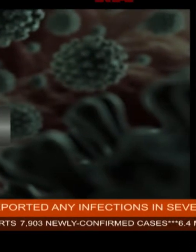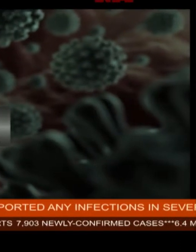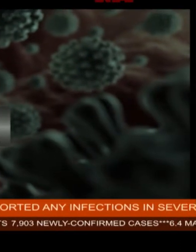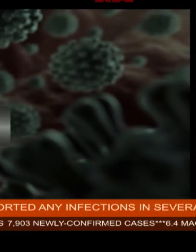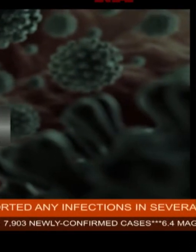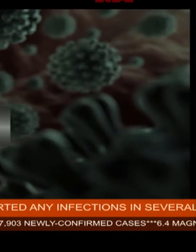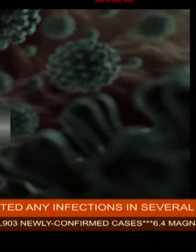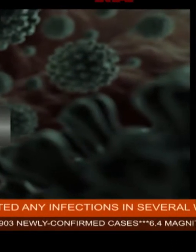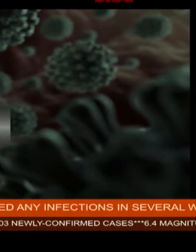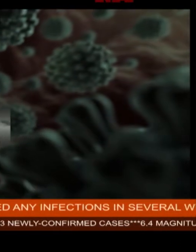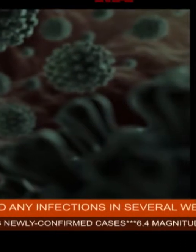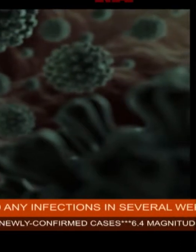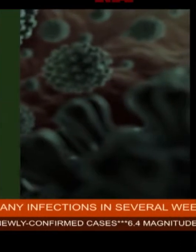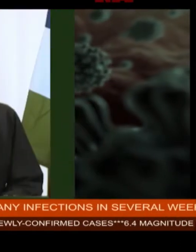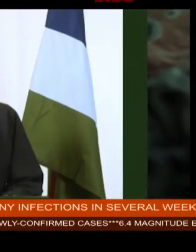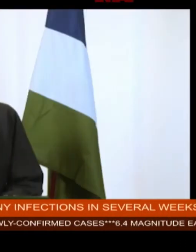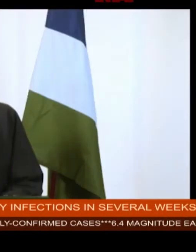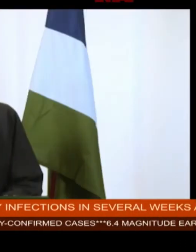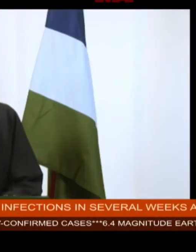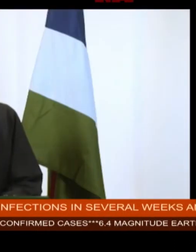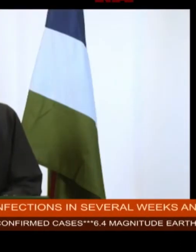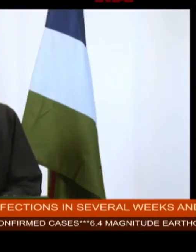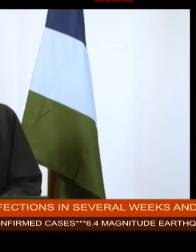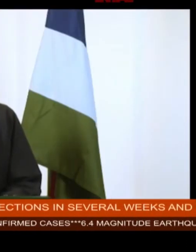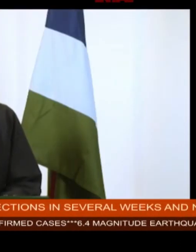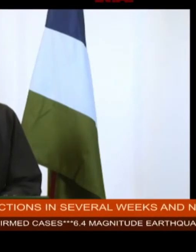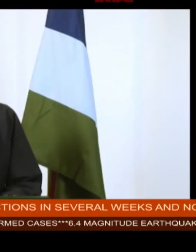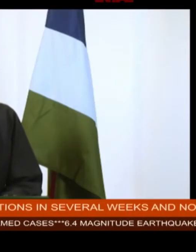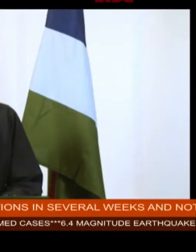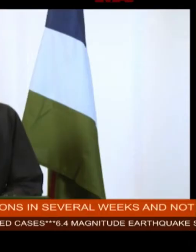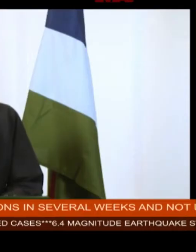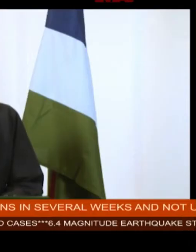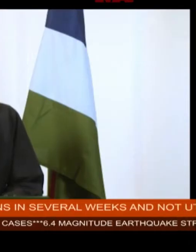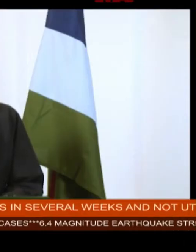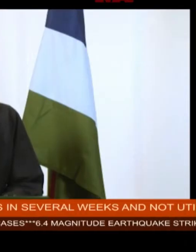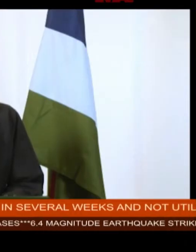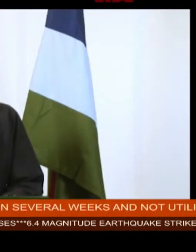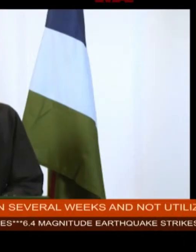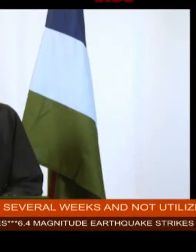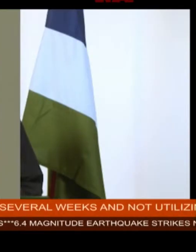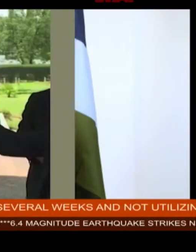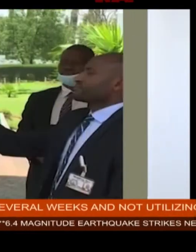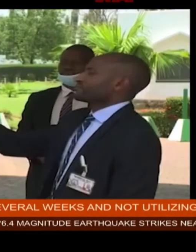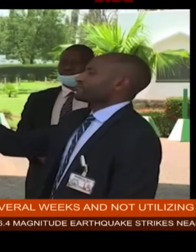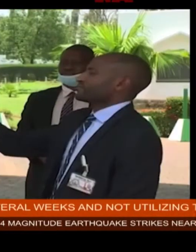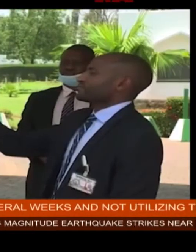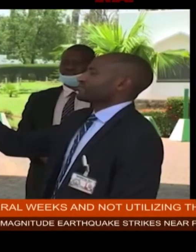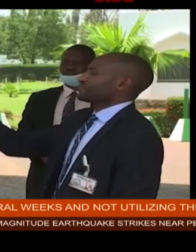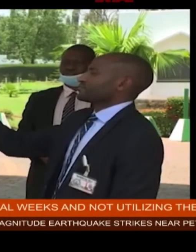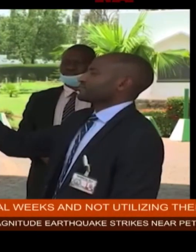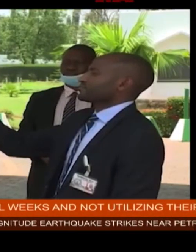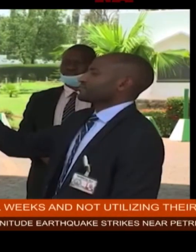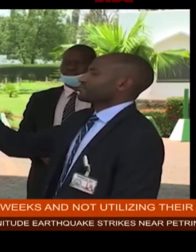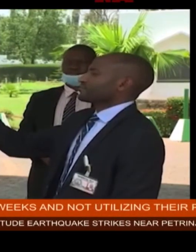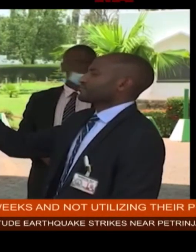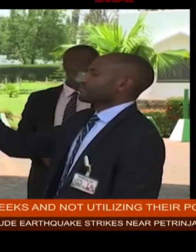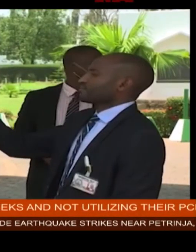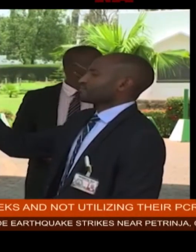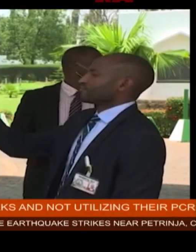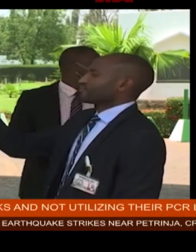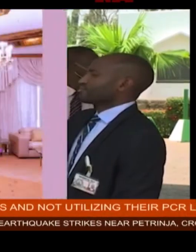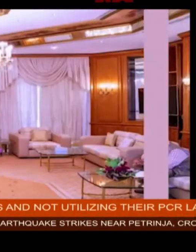The best and most efficient way to avoid getting infected is through regular hygienic and